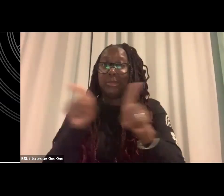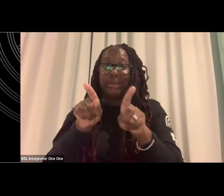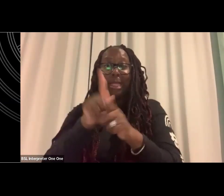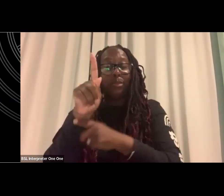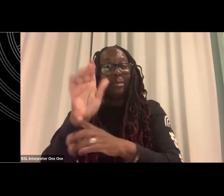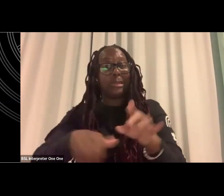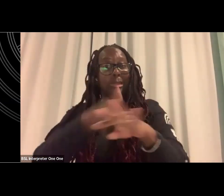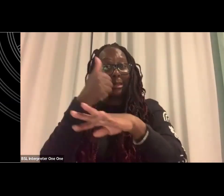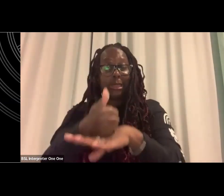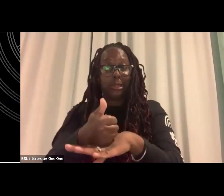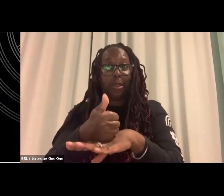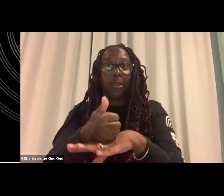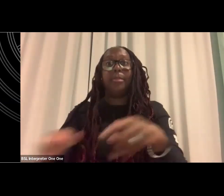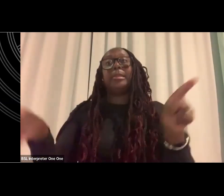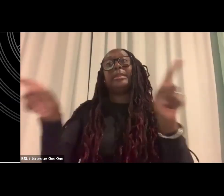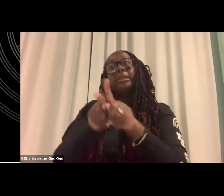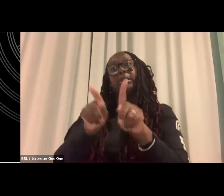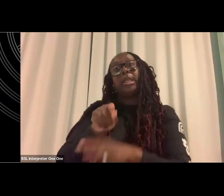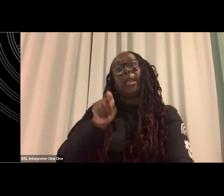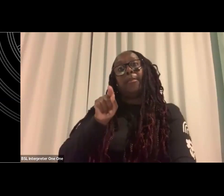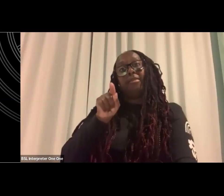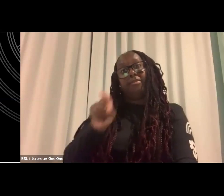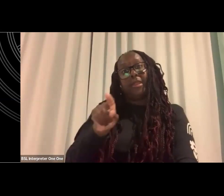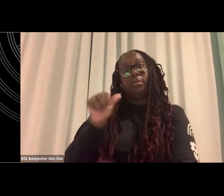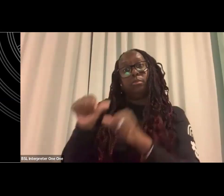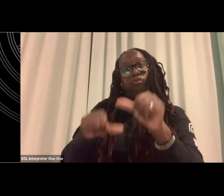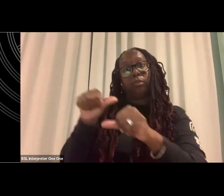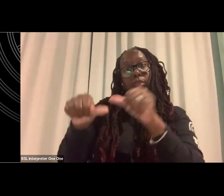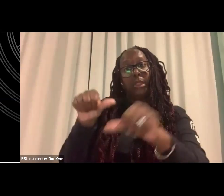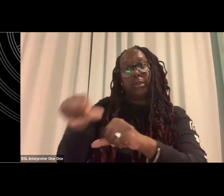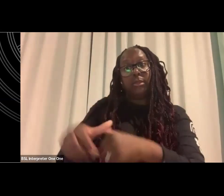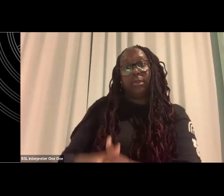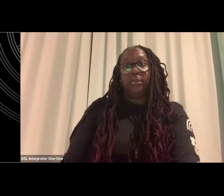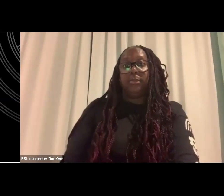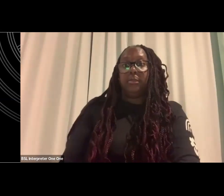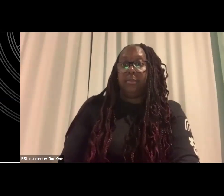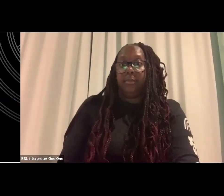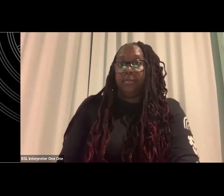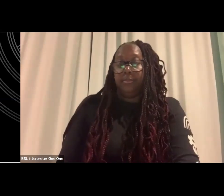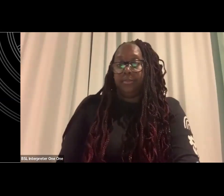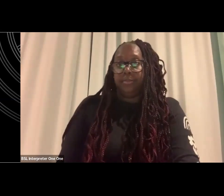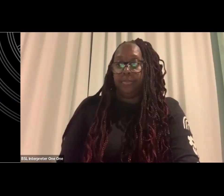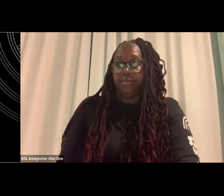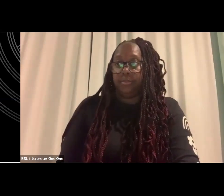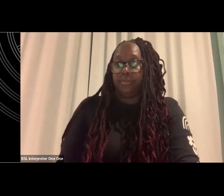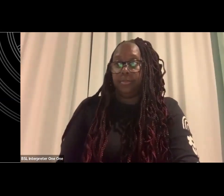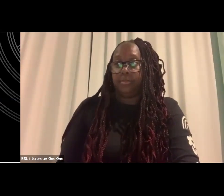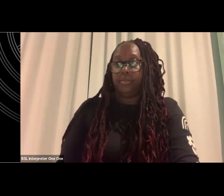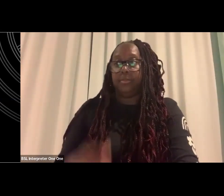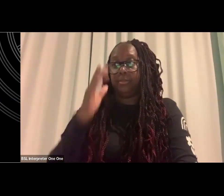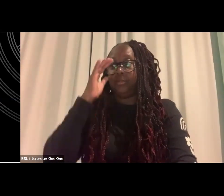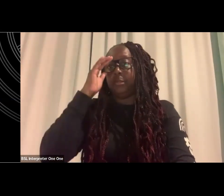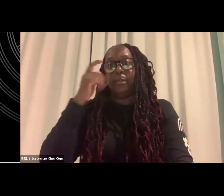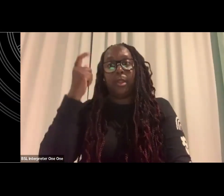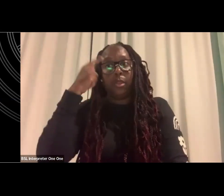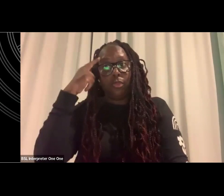created. And what Kia ora Waiora hopes to contribute is that comprehensive way of